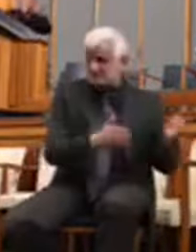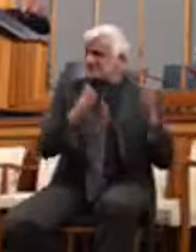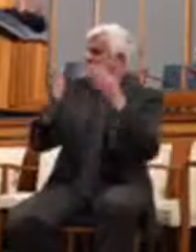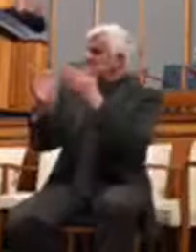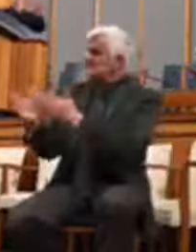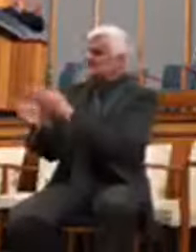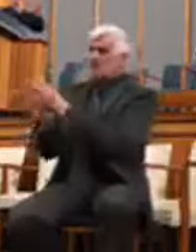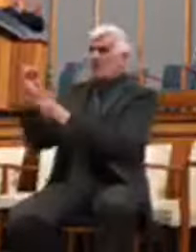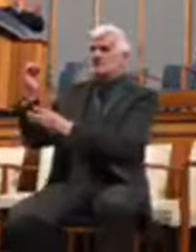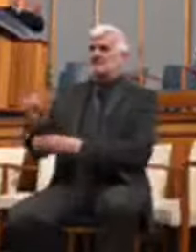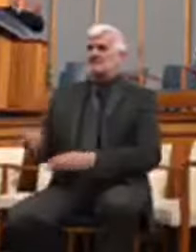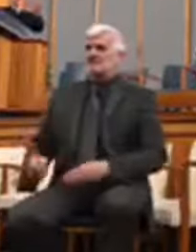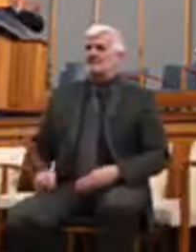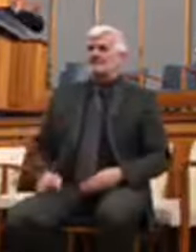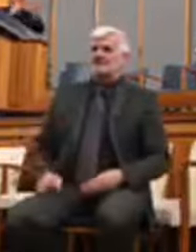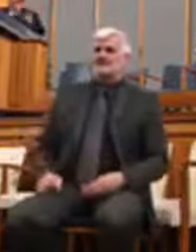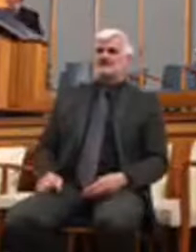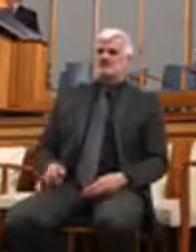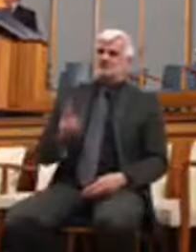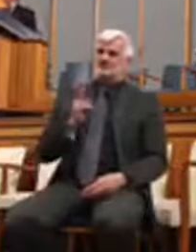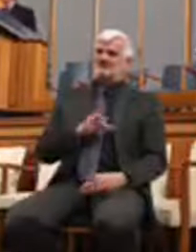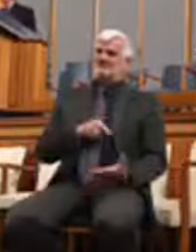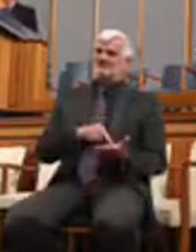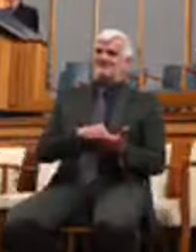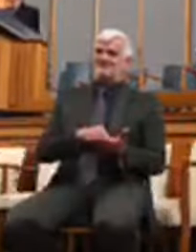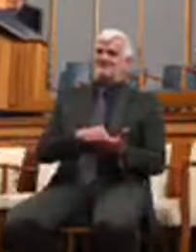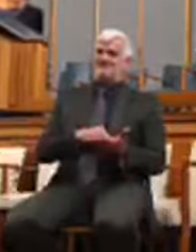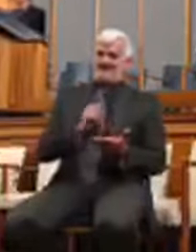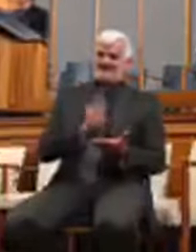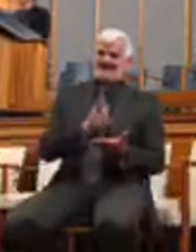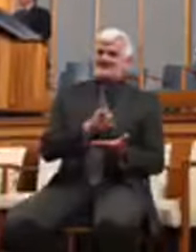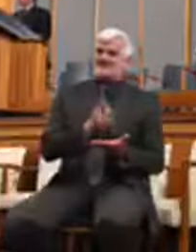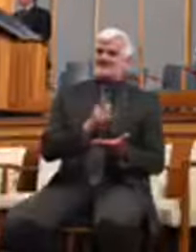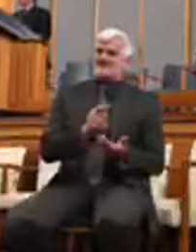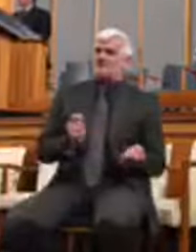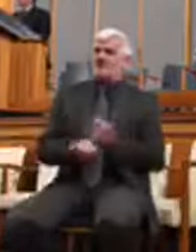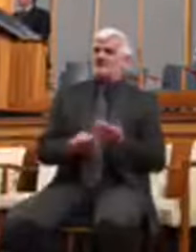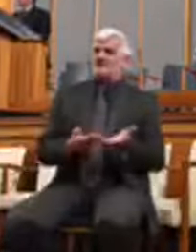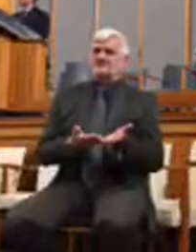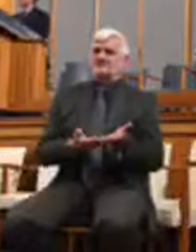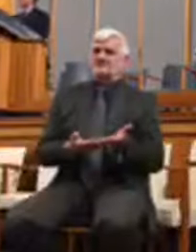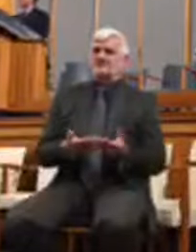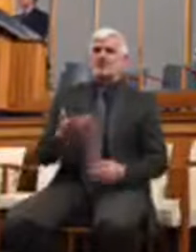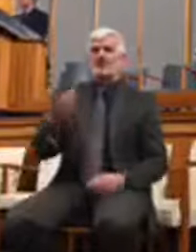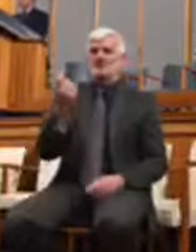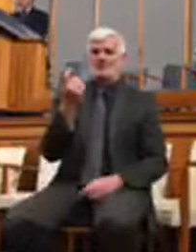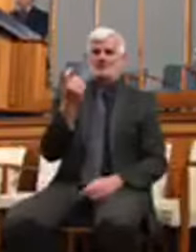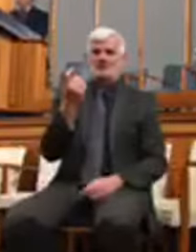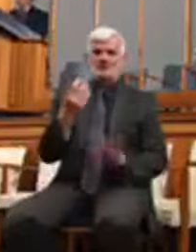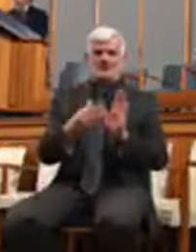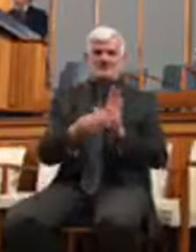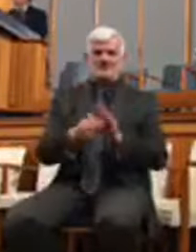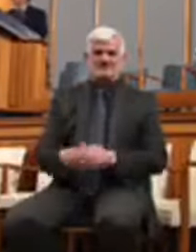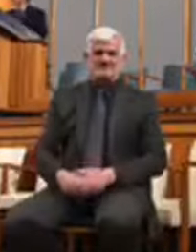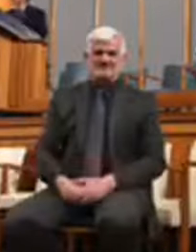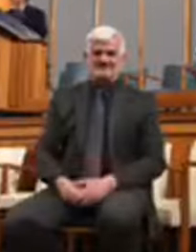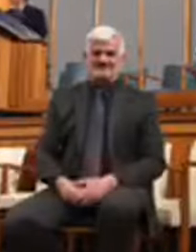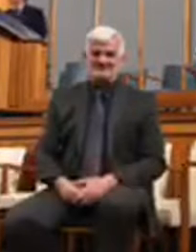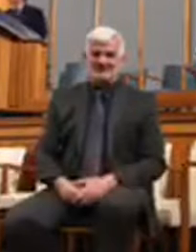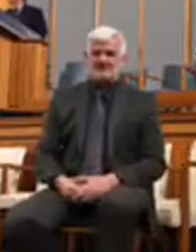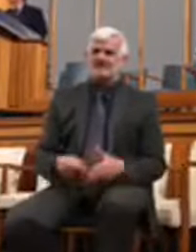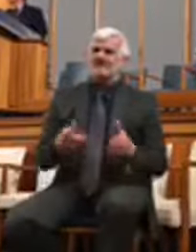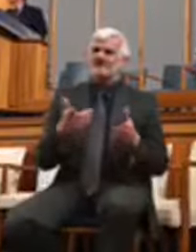turn to God, the true and living God, the only God. That's repentance. Can I give you another example? We are not far. Look at